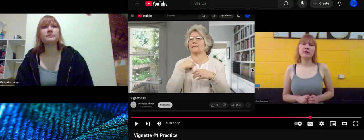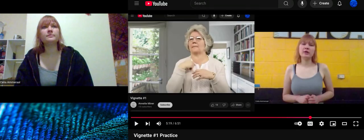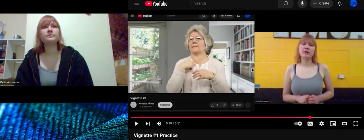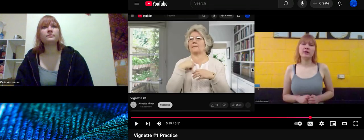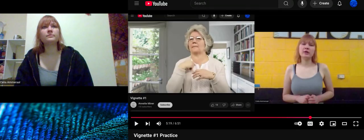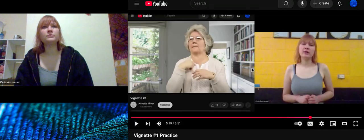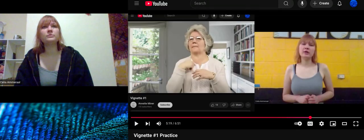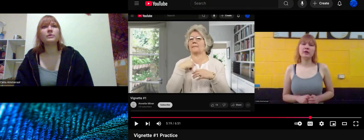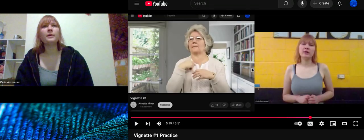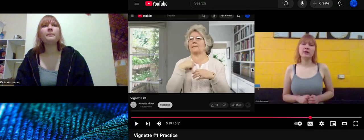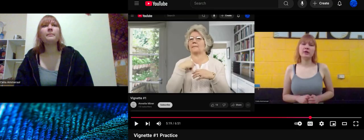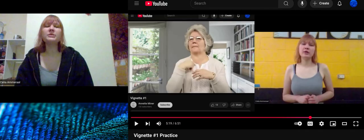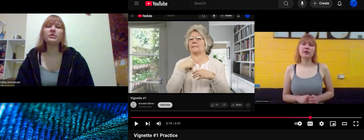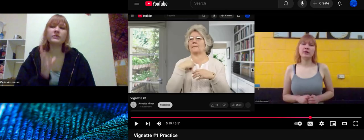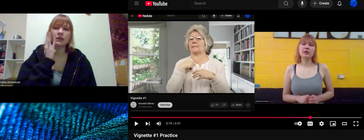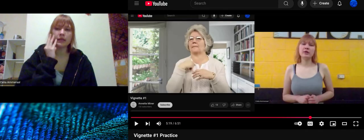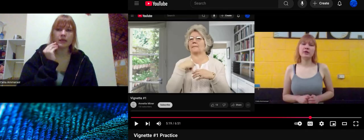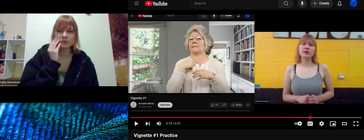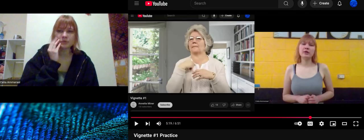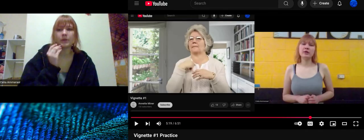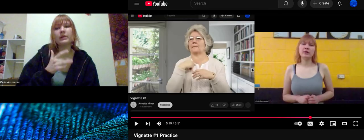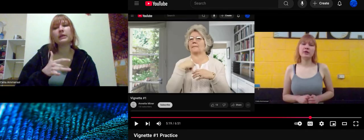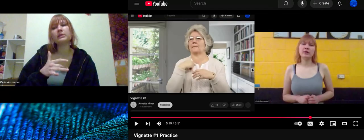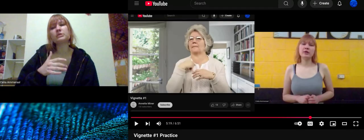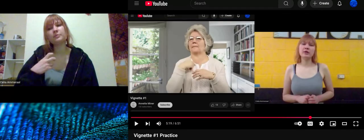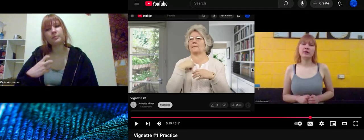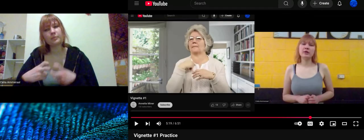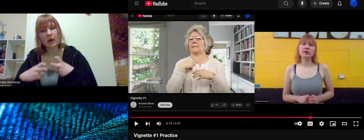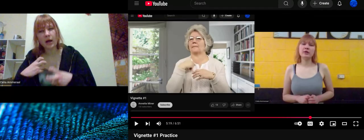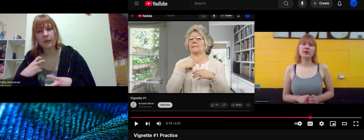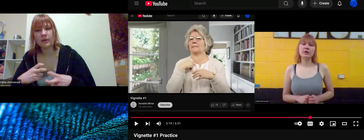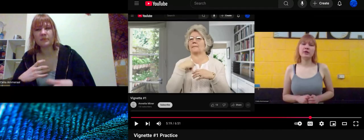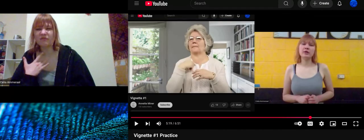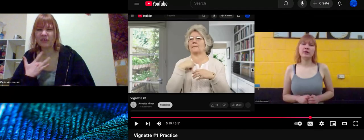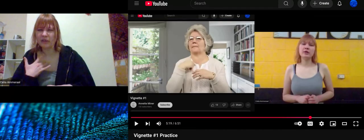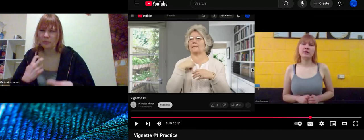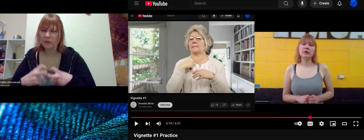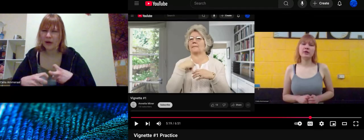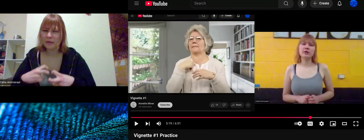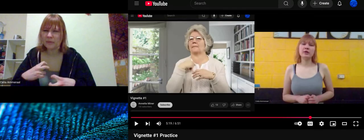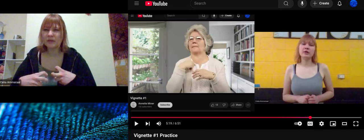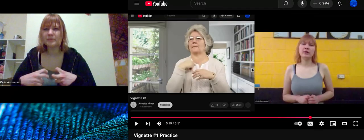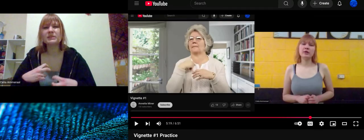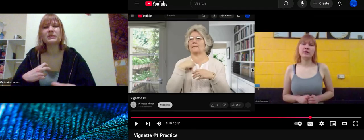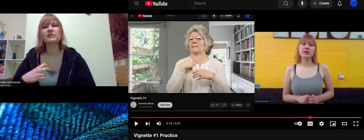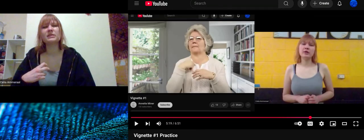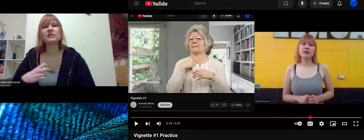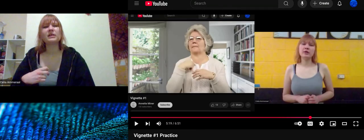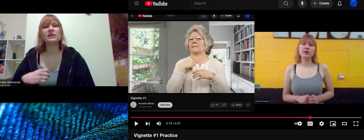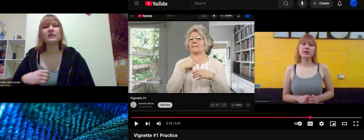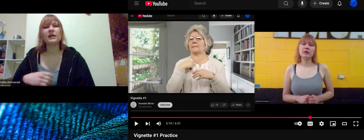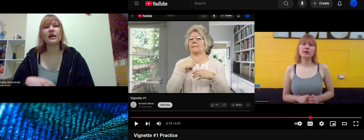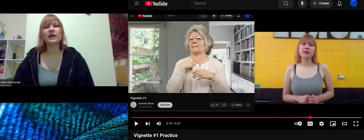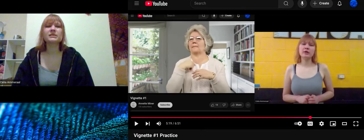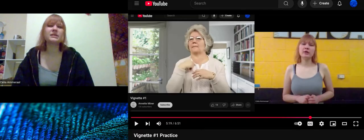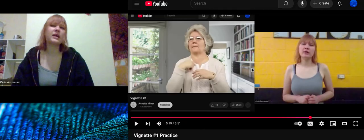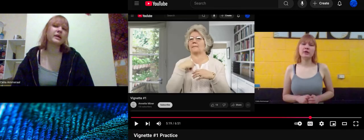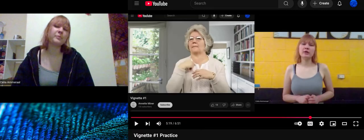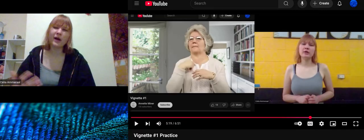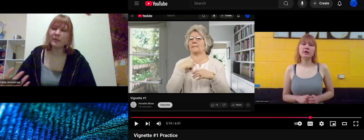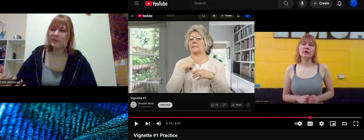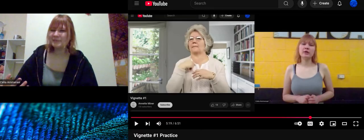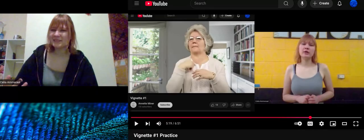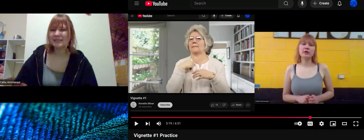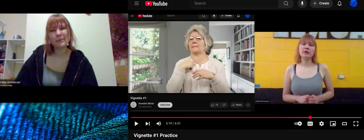I maybe should have done like experience problems, field problems. 'Cause